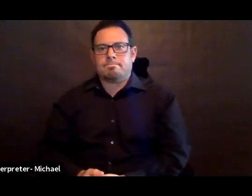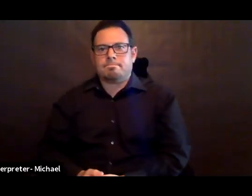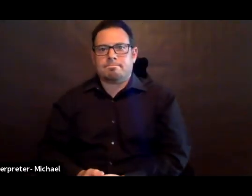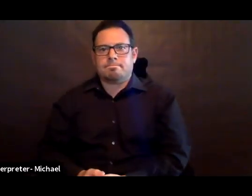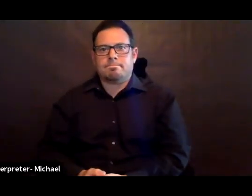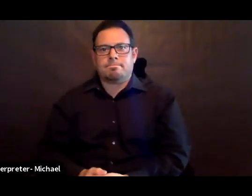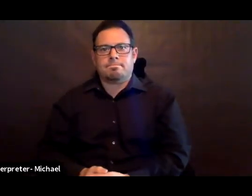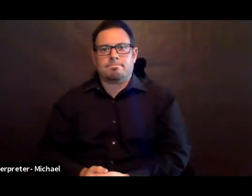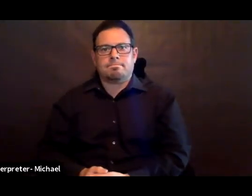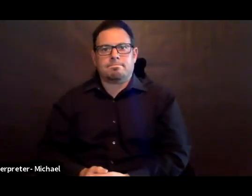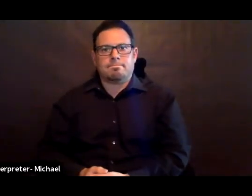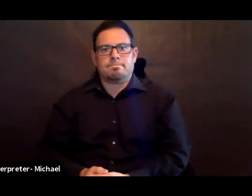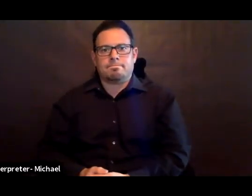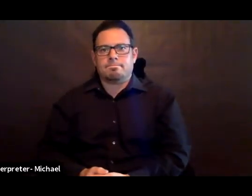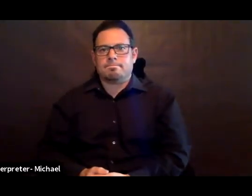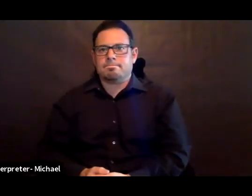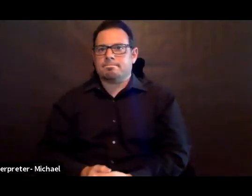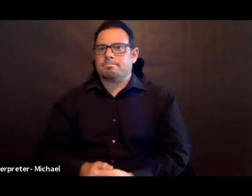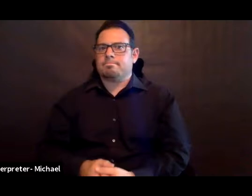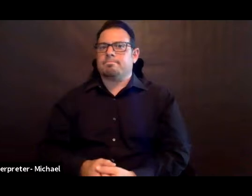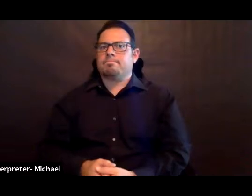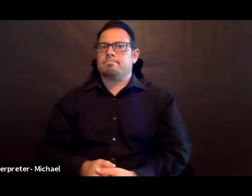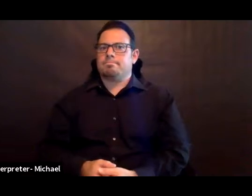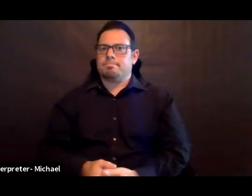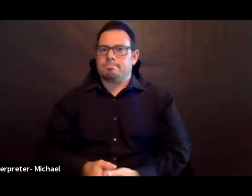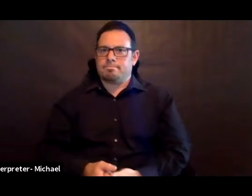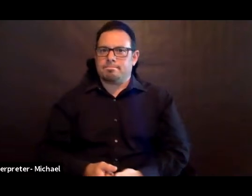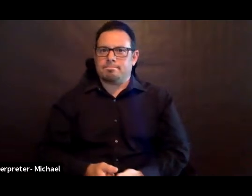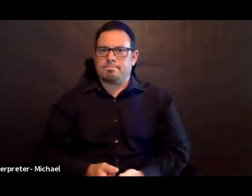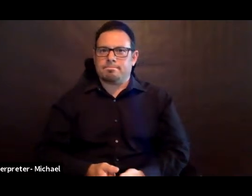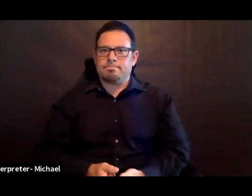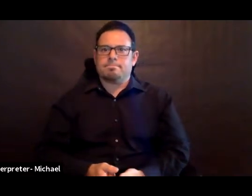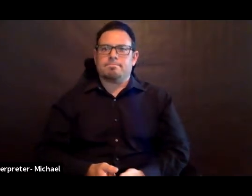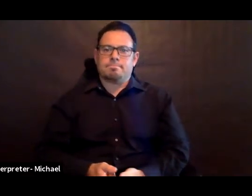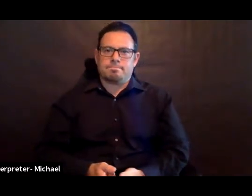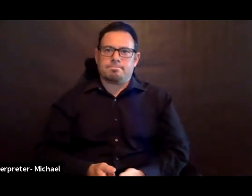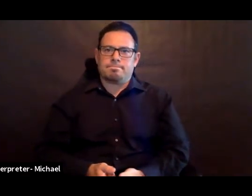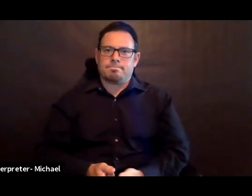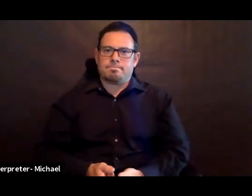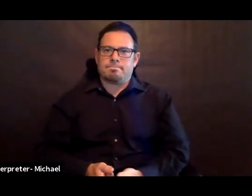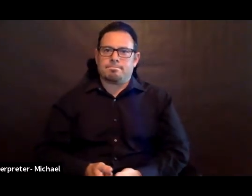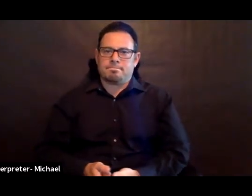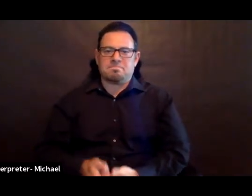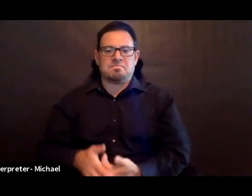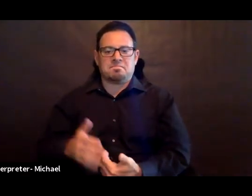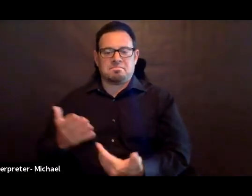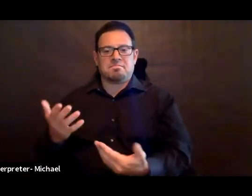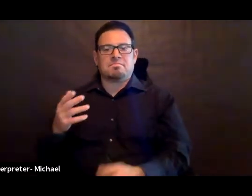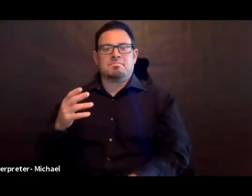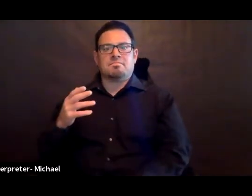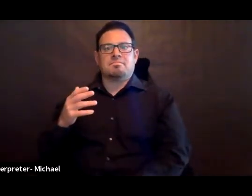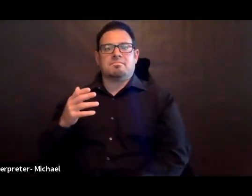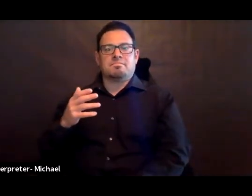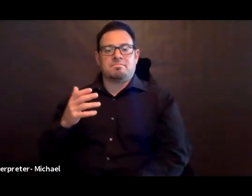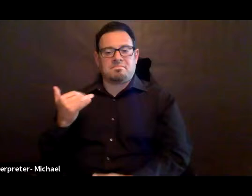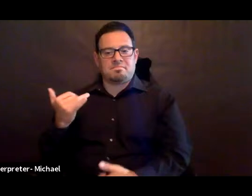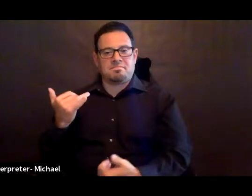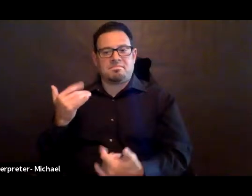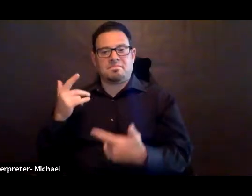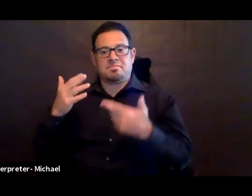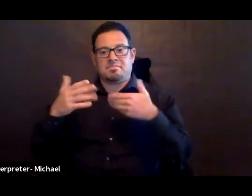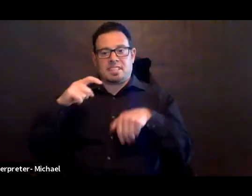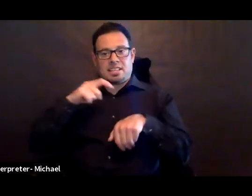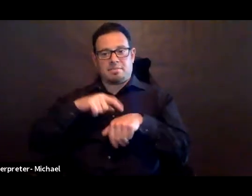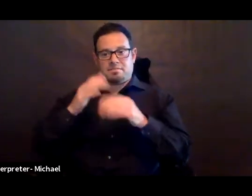that, it's important for people to realize that we're not just seeing hospitalizations and deaths in